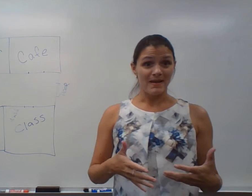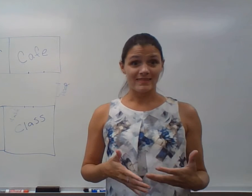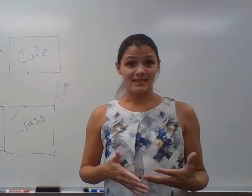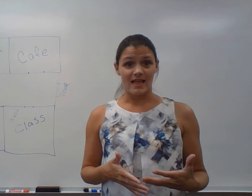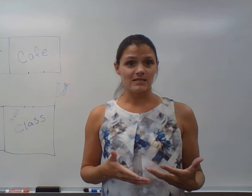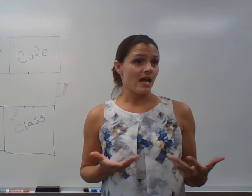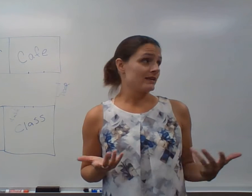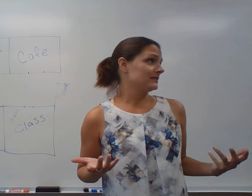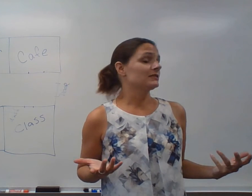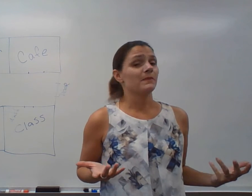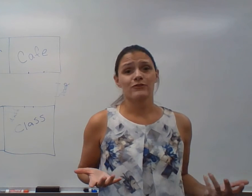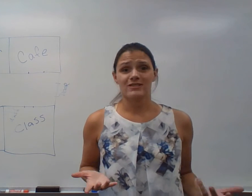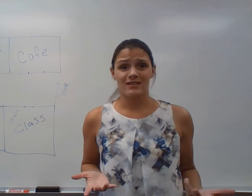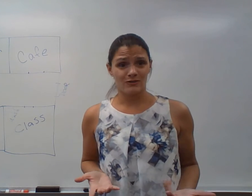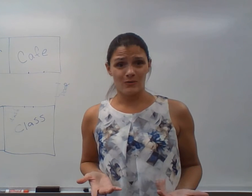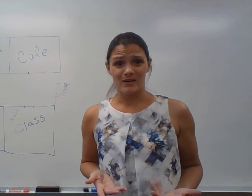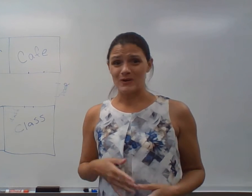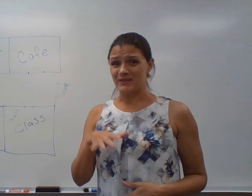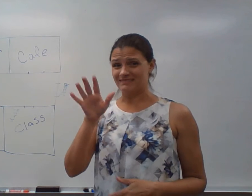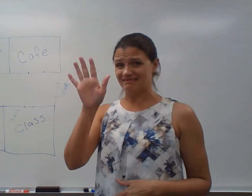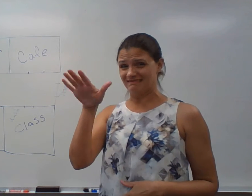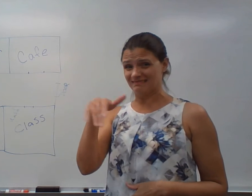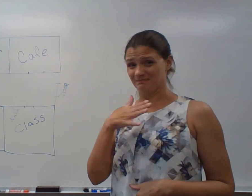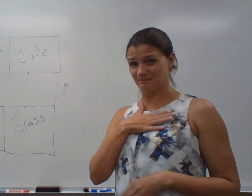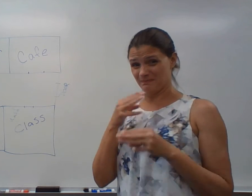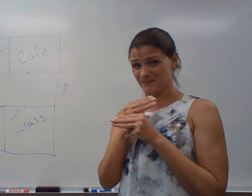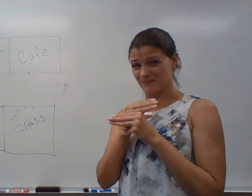math class, it's my first day, I don't know where I'm going.